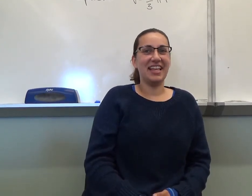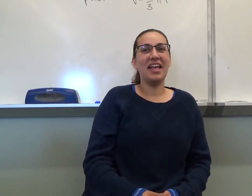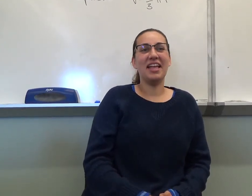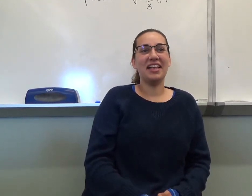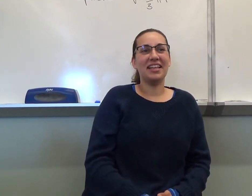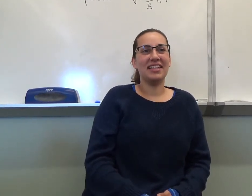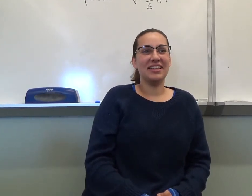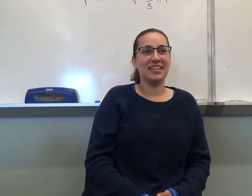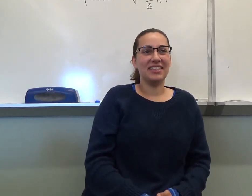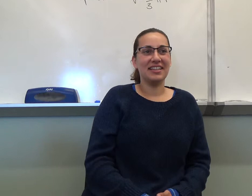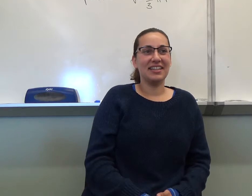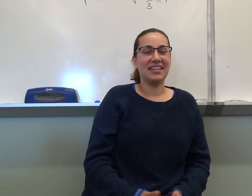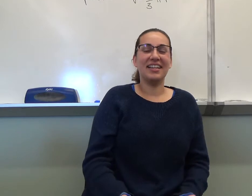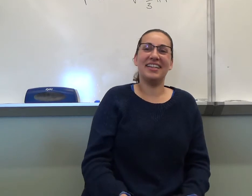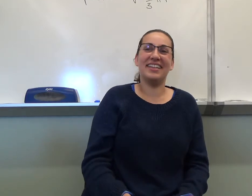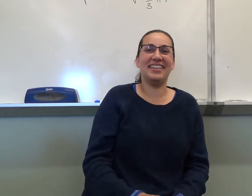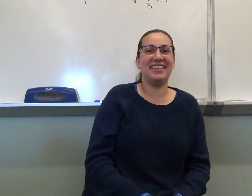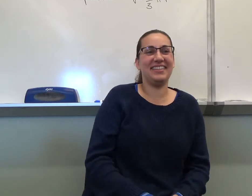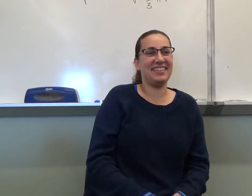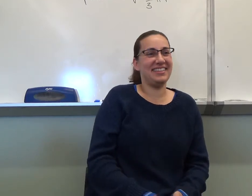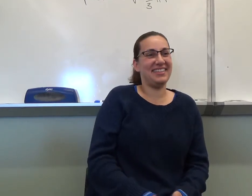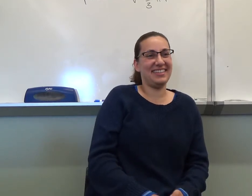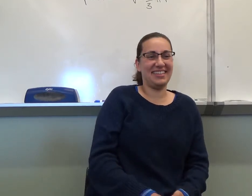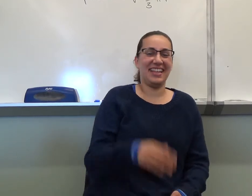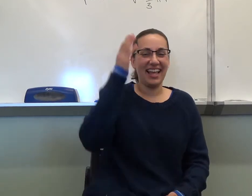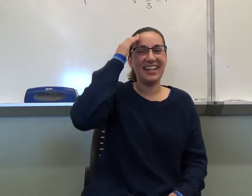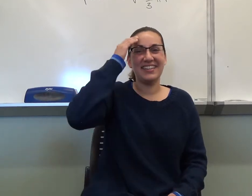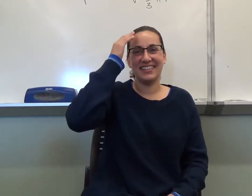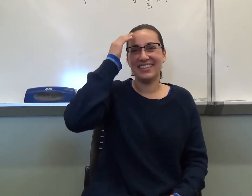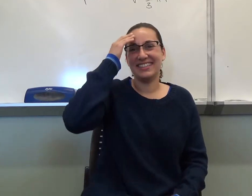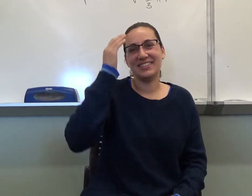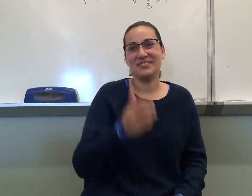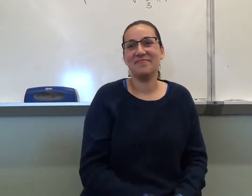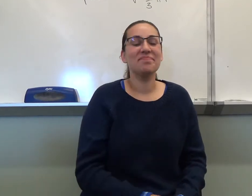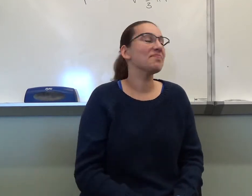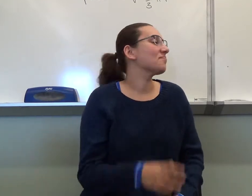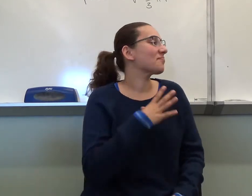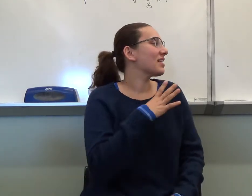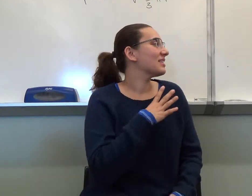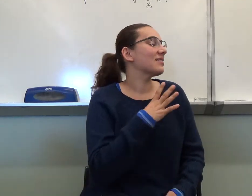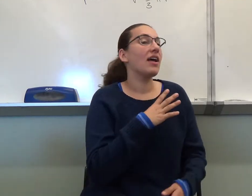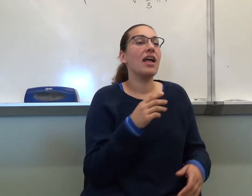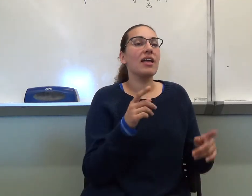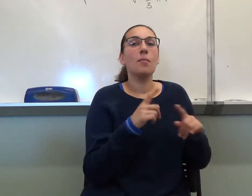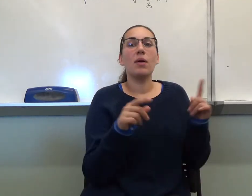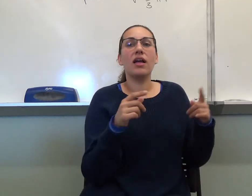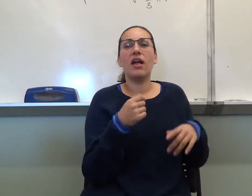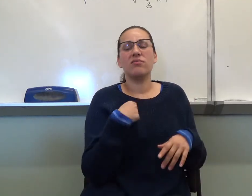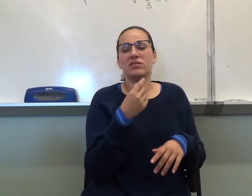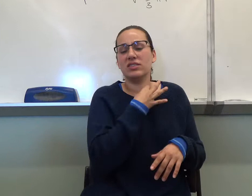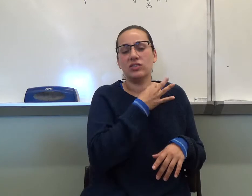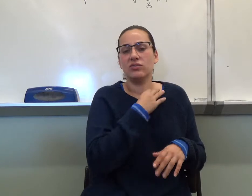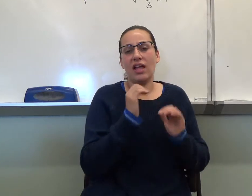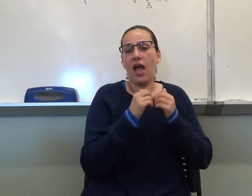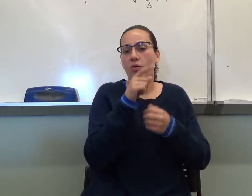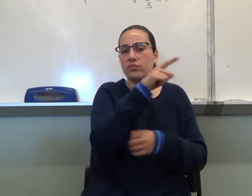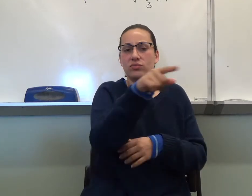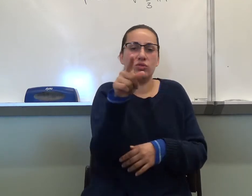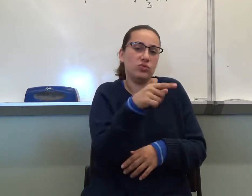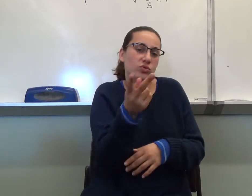And of course, you can put the others on. And it'll be easy. This is 115, this is 145. It'll be